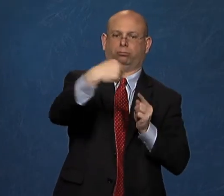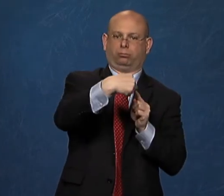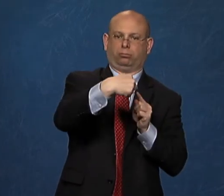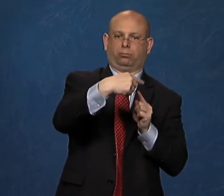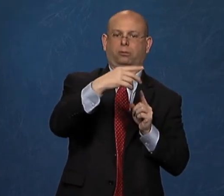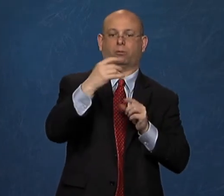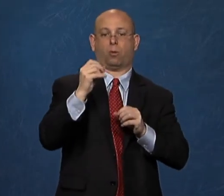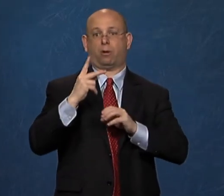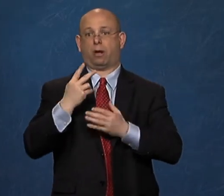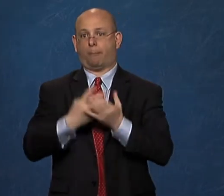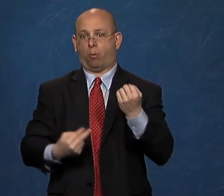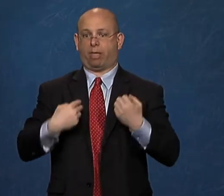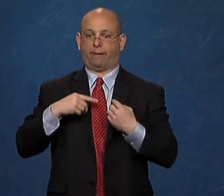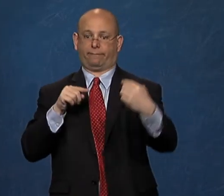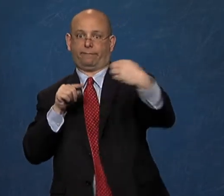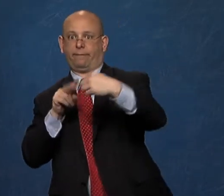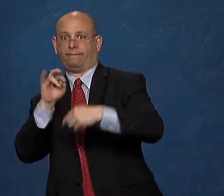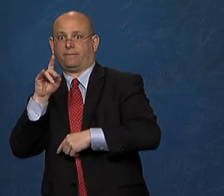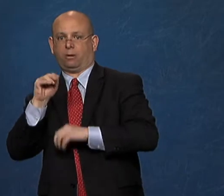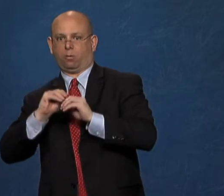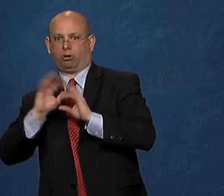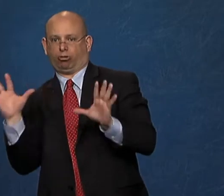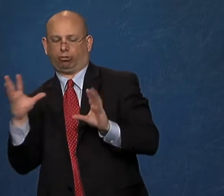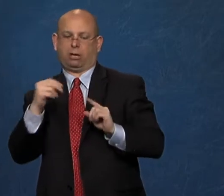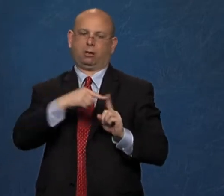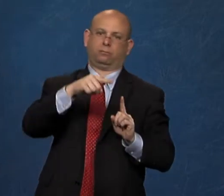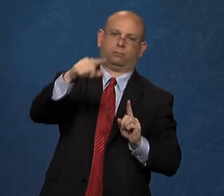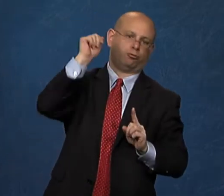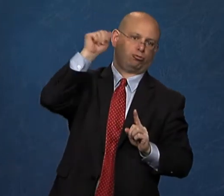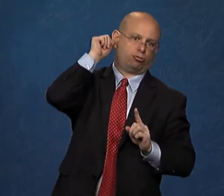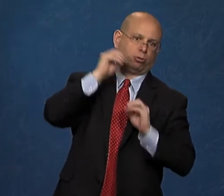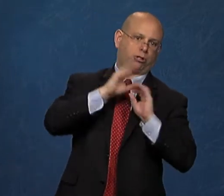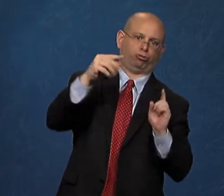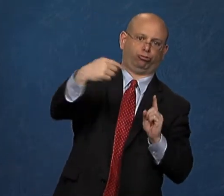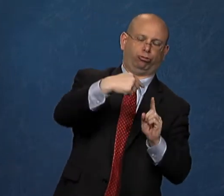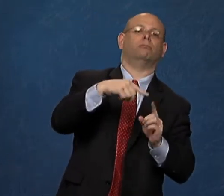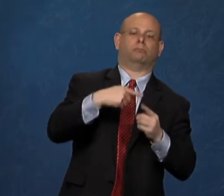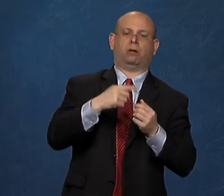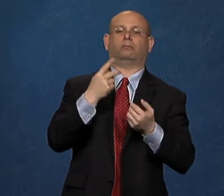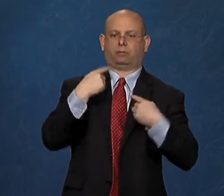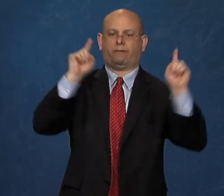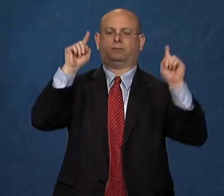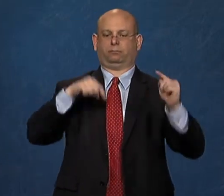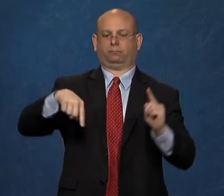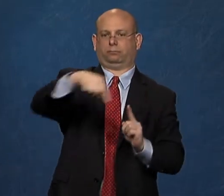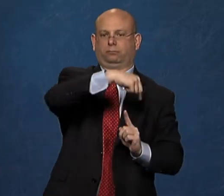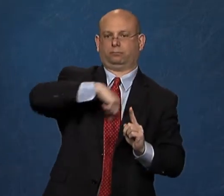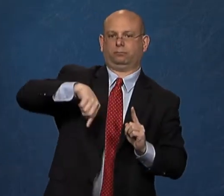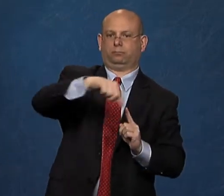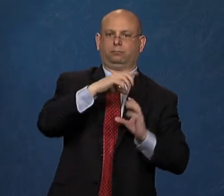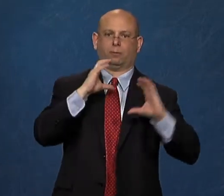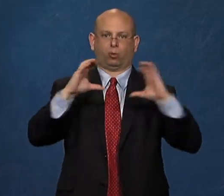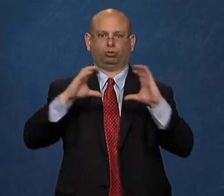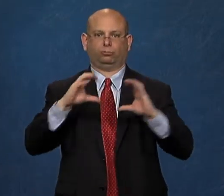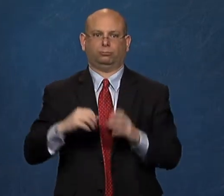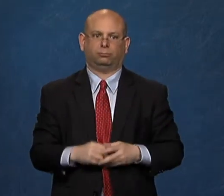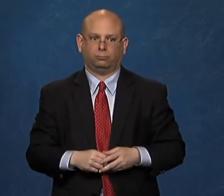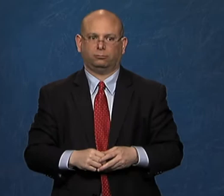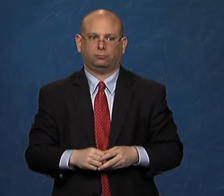that the interpreter can clearly hear and see what's being done. So both video and audio channels have to be clearly transmitted so that effective